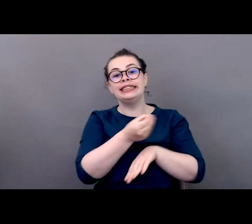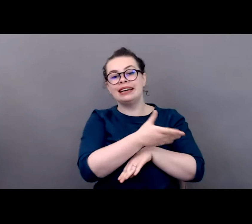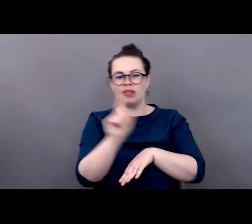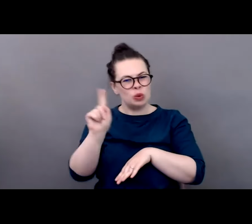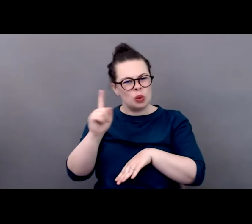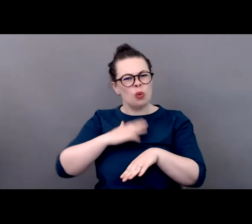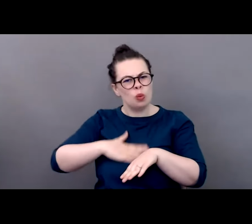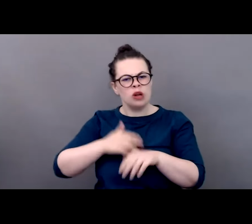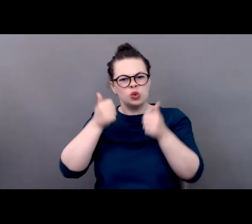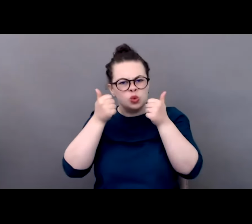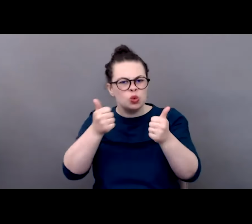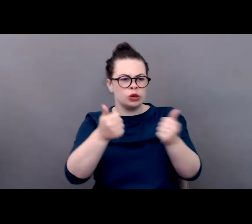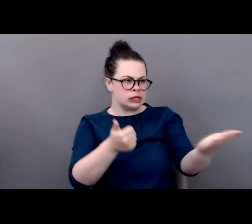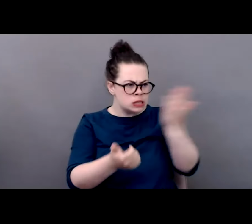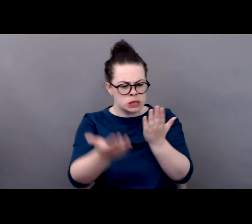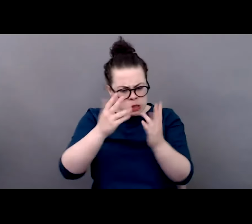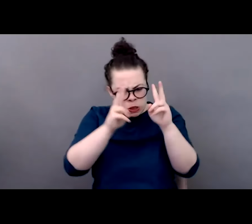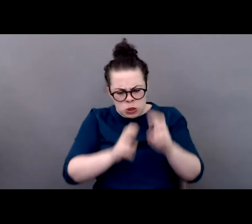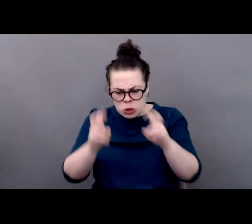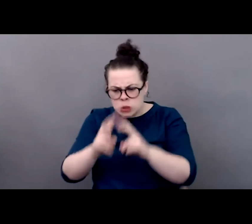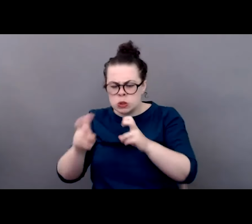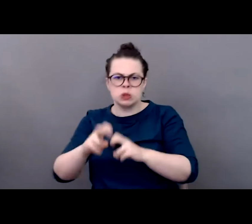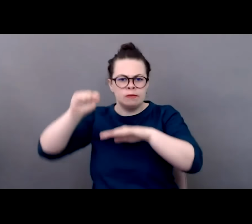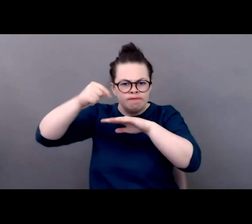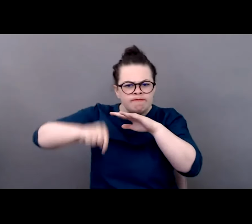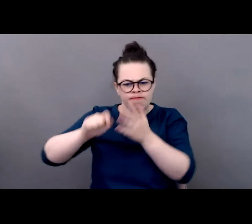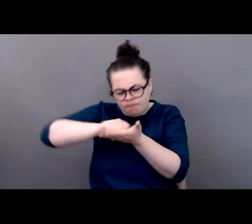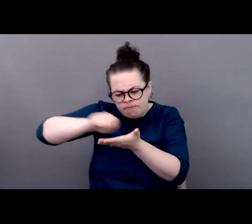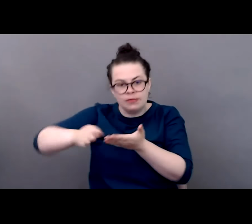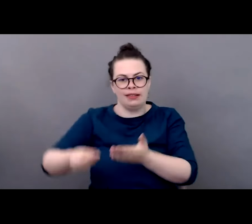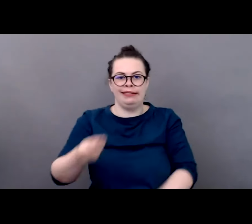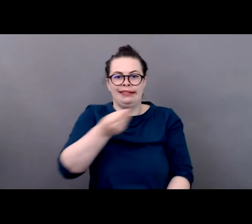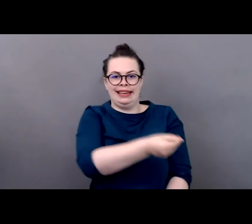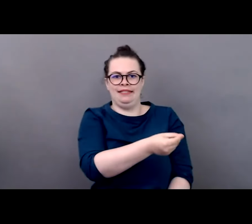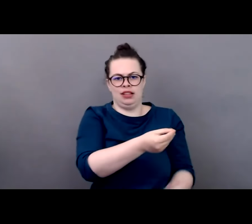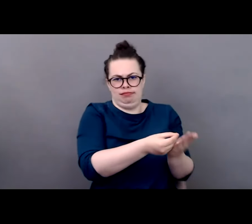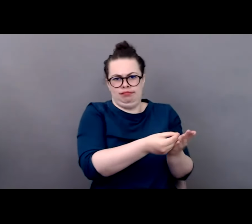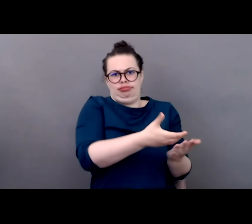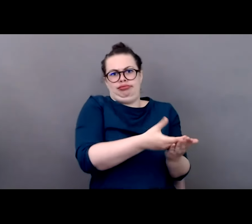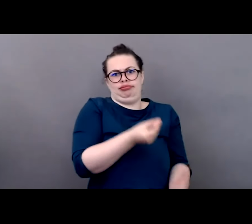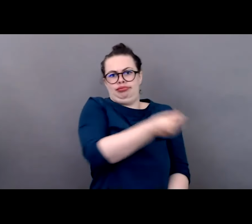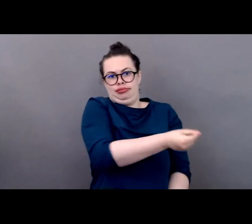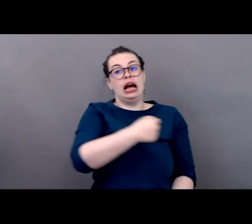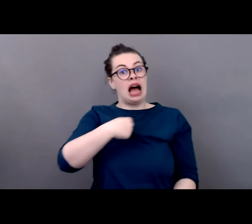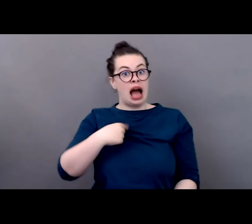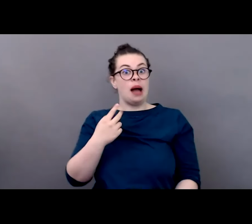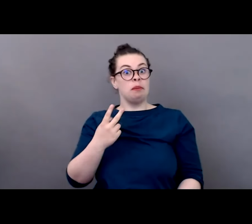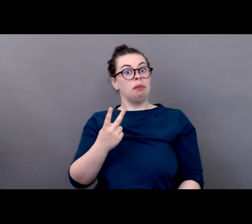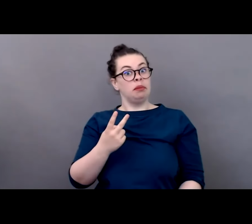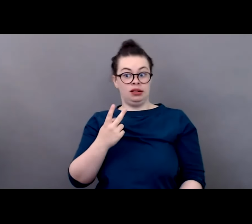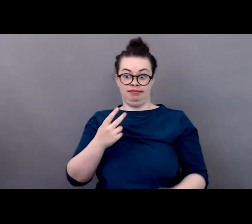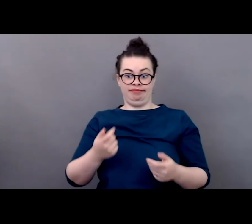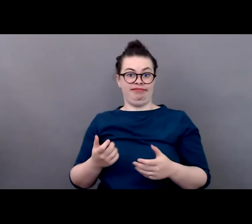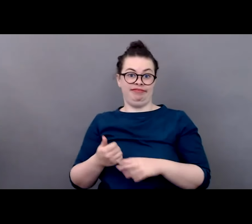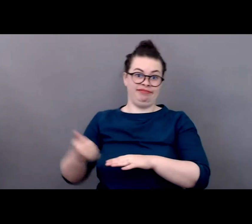information to the state parties. For example, I'm co-chairing and chairing the working group. One is with the Committee on the Rights of